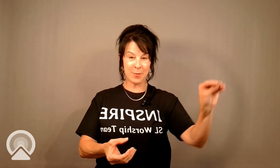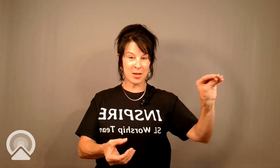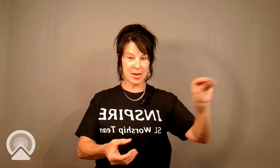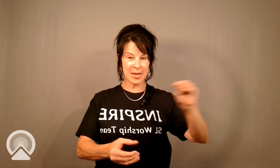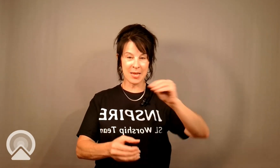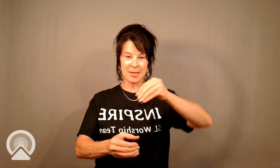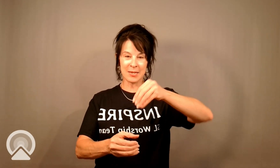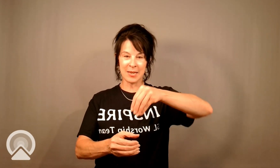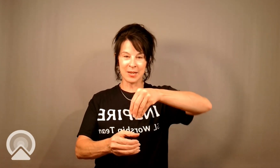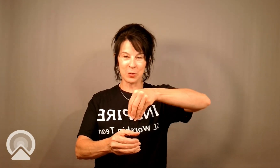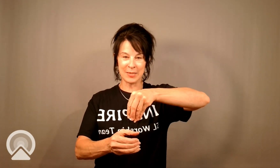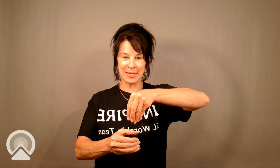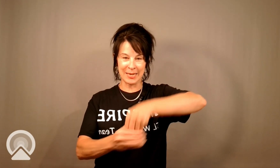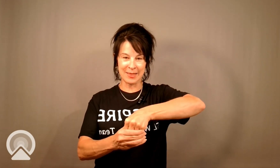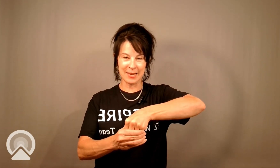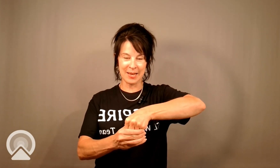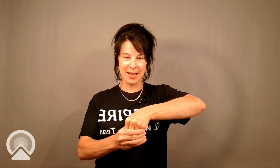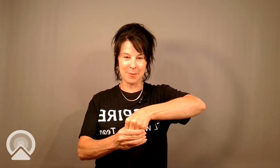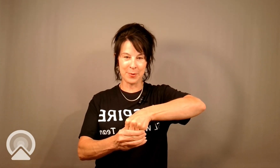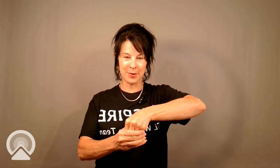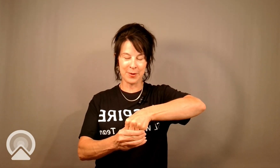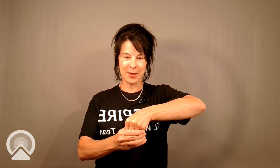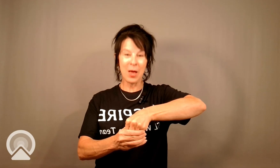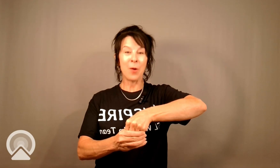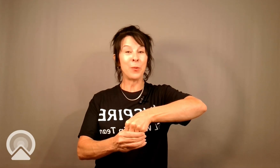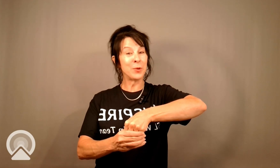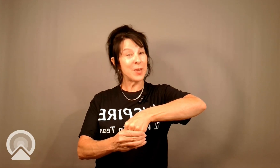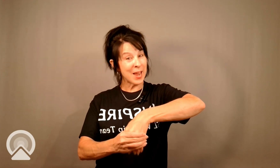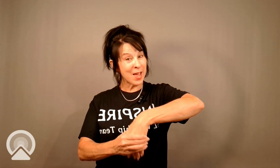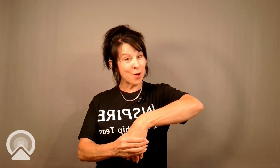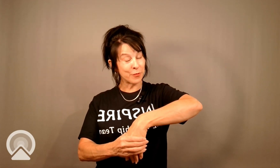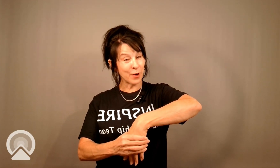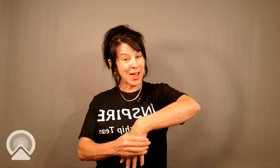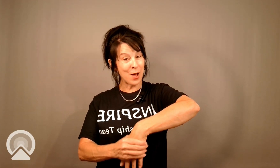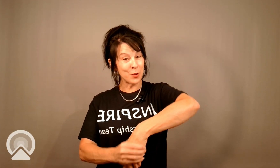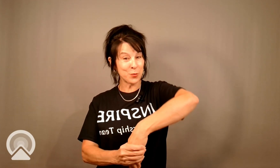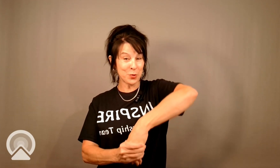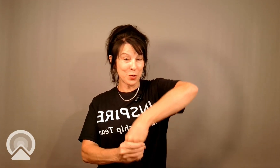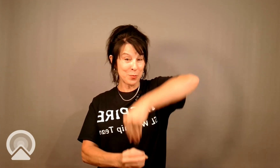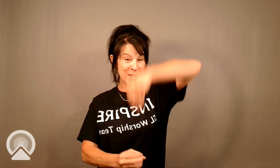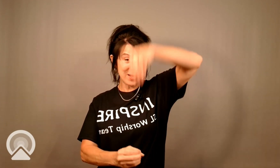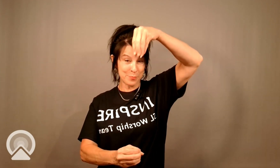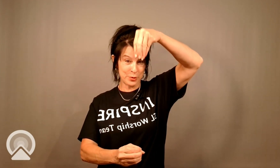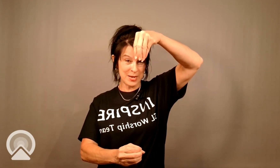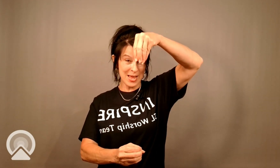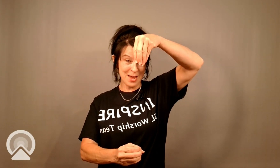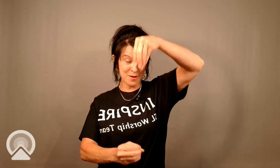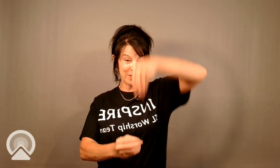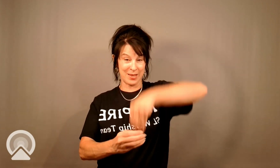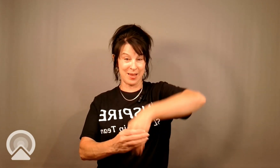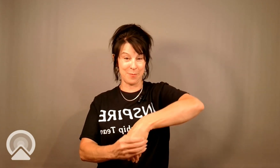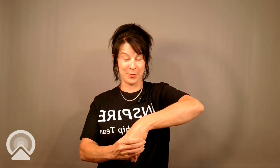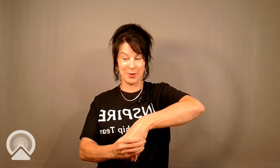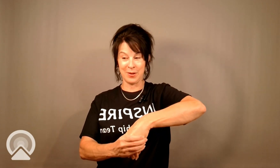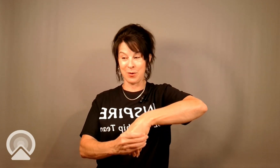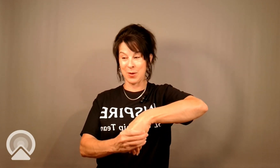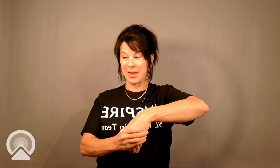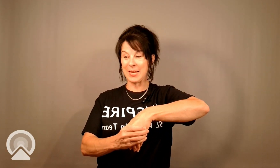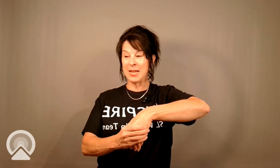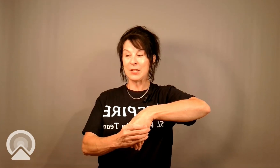dominant hand, it goes in the cup. Well, now for out, we're going to pull it out of the cup. Okay? So